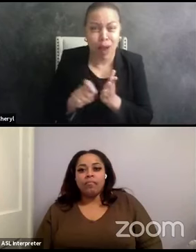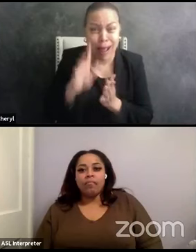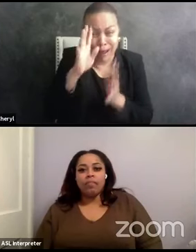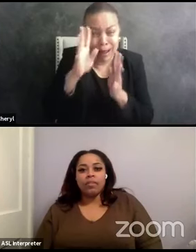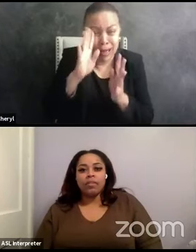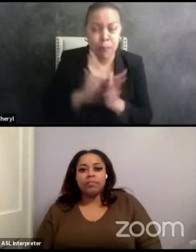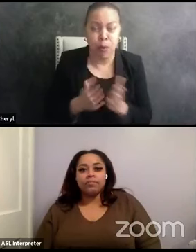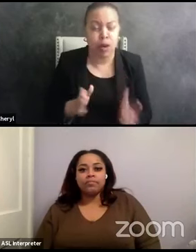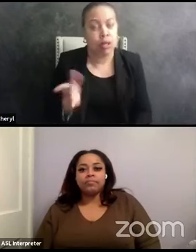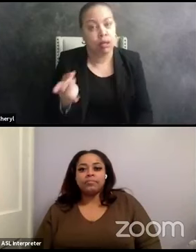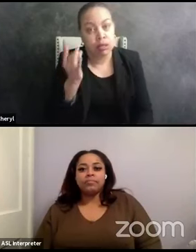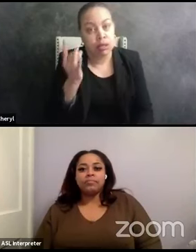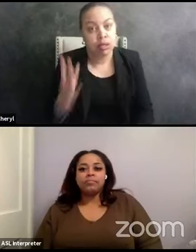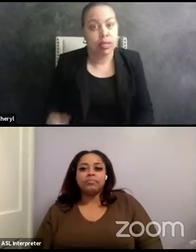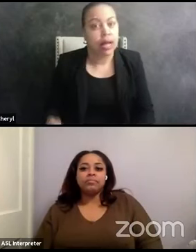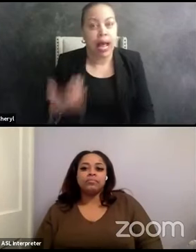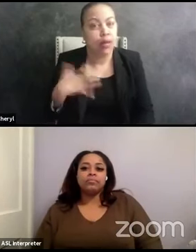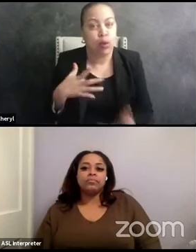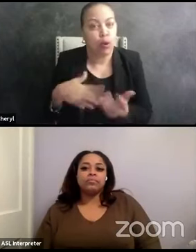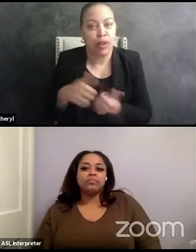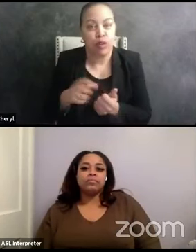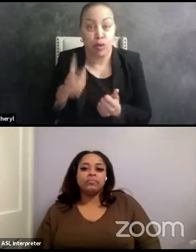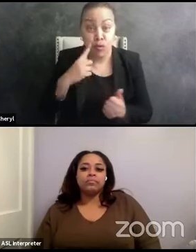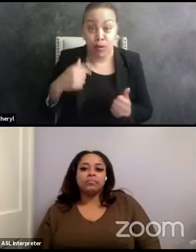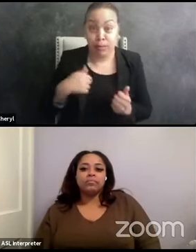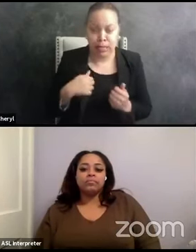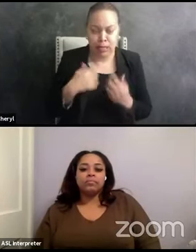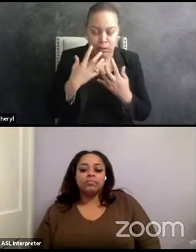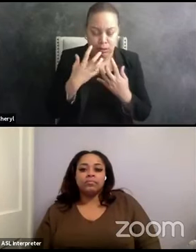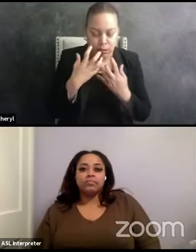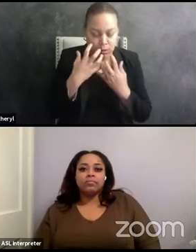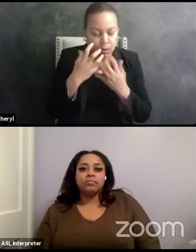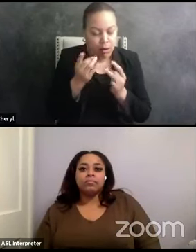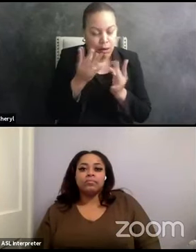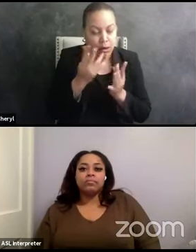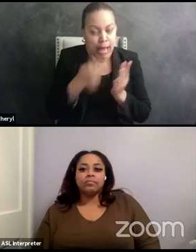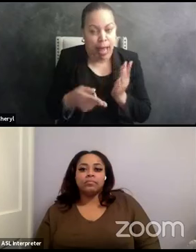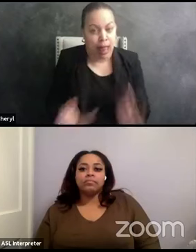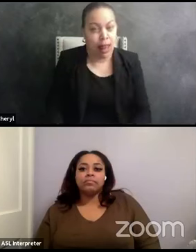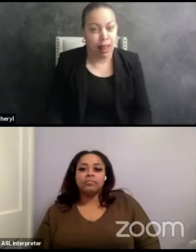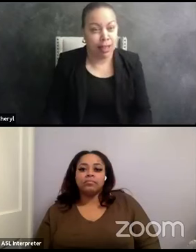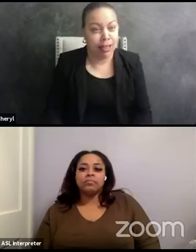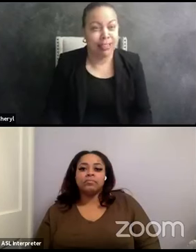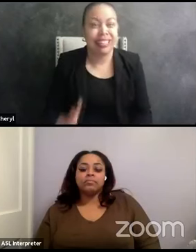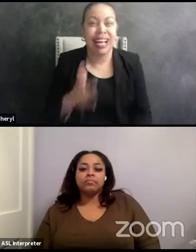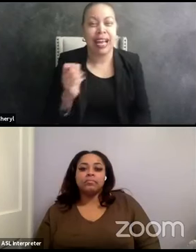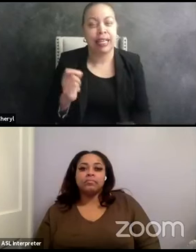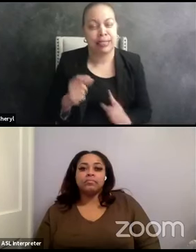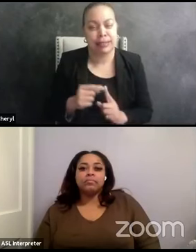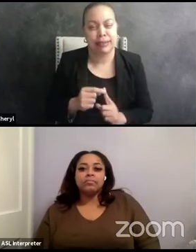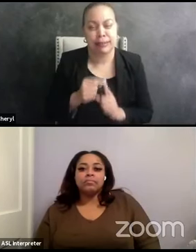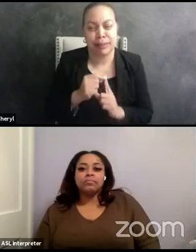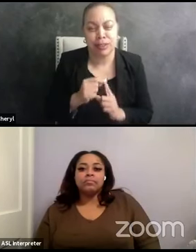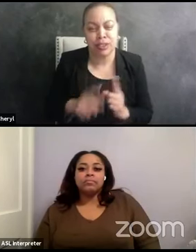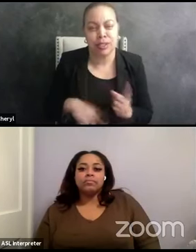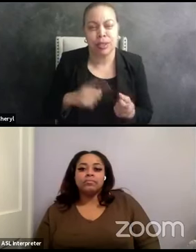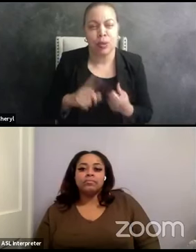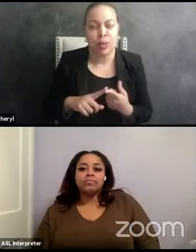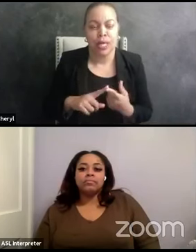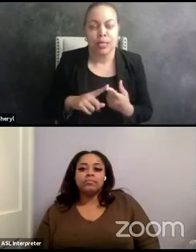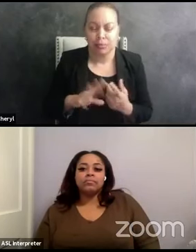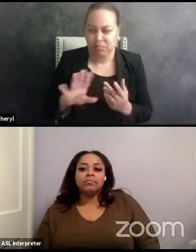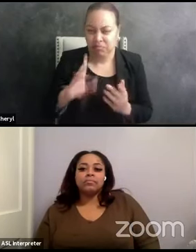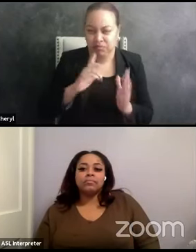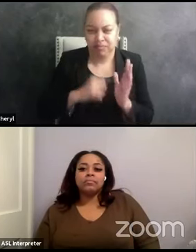like a smug person that I don't want to be around, because it is hell. And especially, yeah, where it's like, I